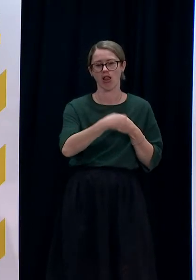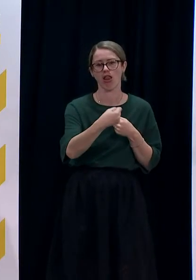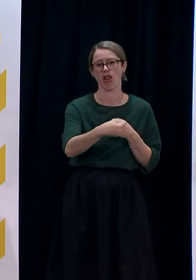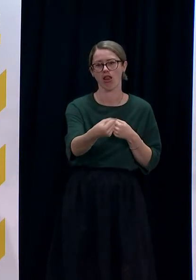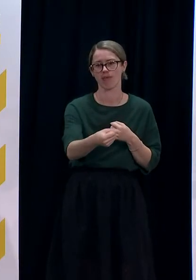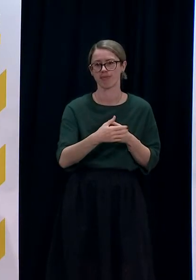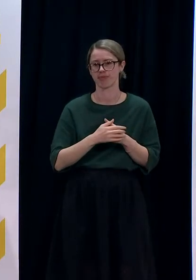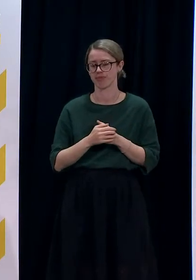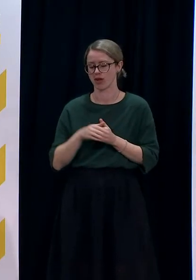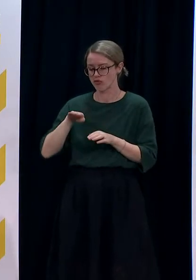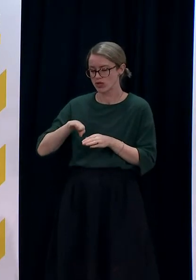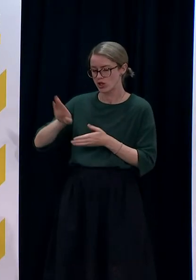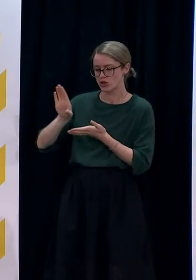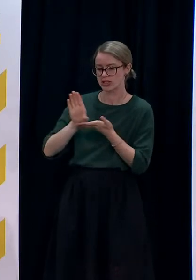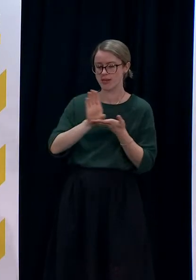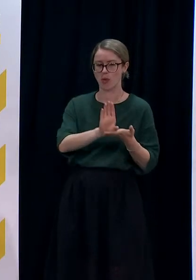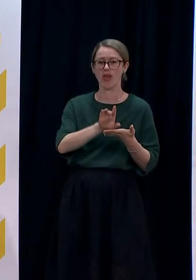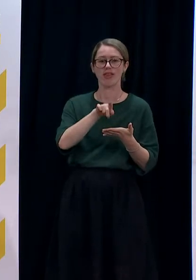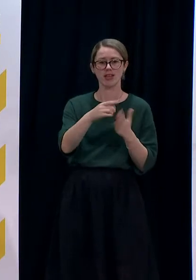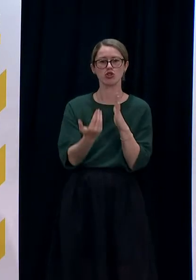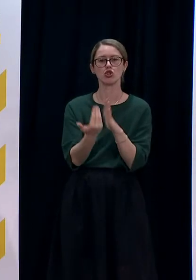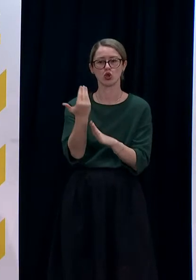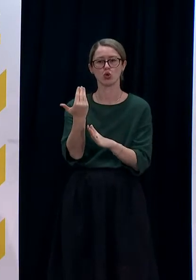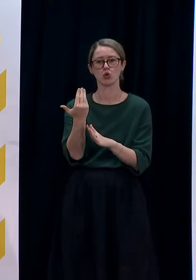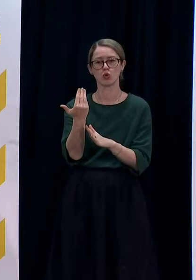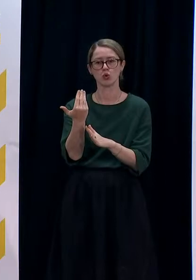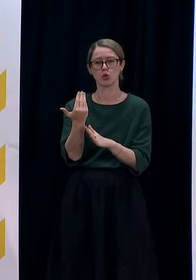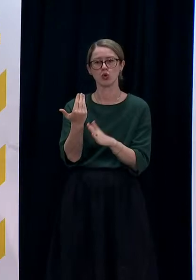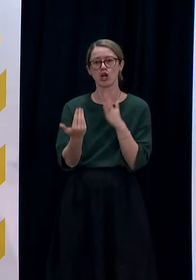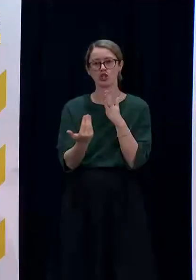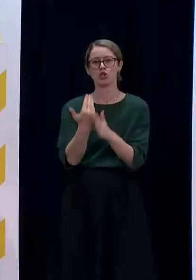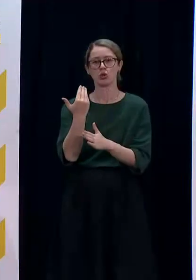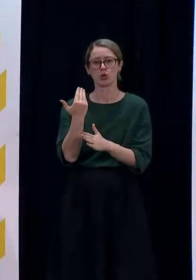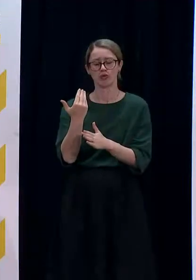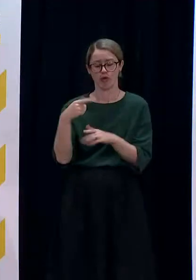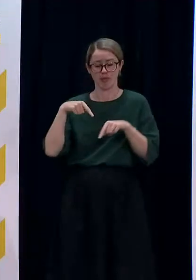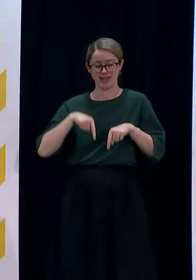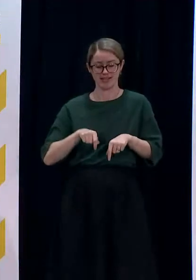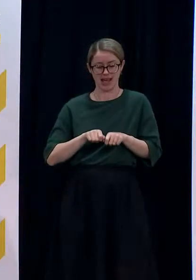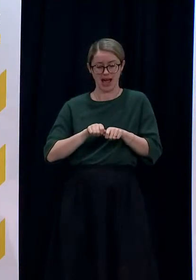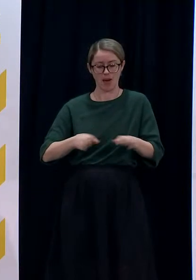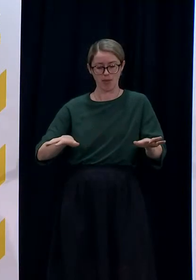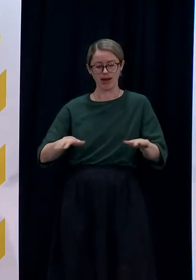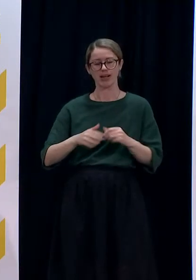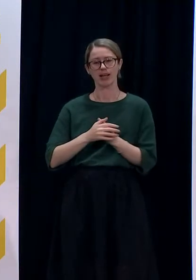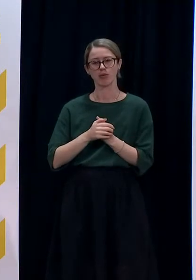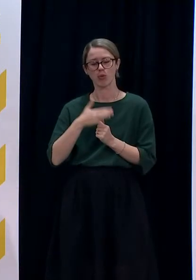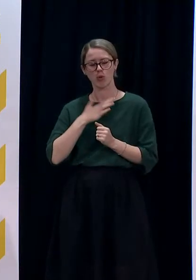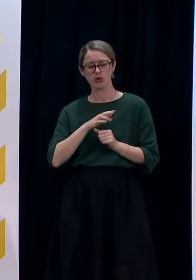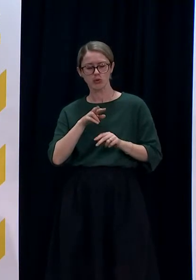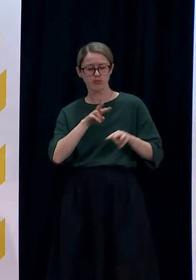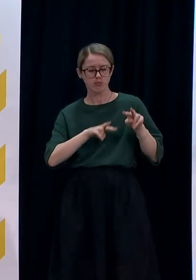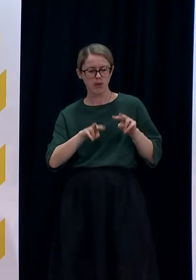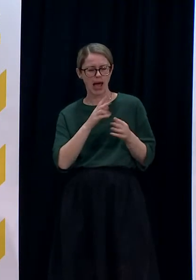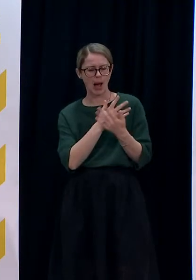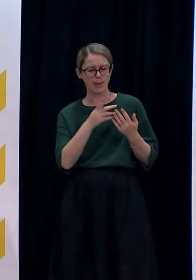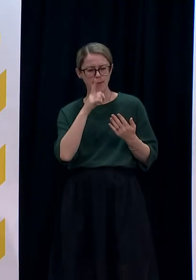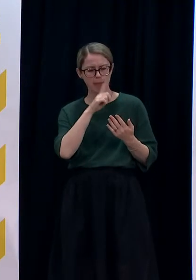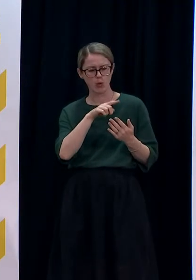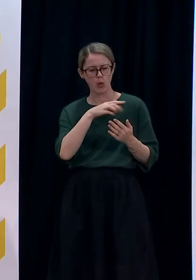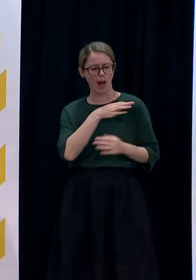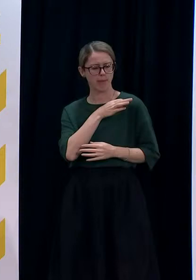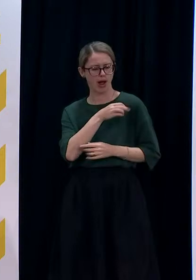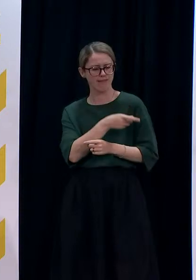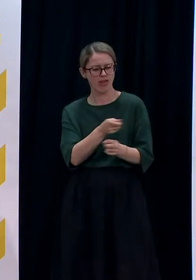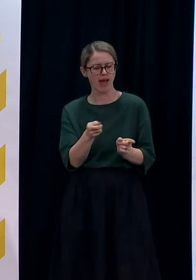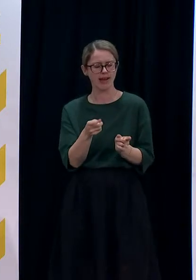The resurgence support payment's a new payment during this particular outbreak, so we obviously want to look at its uptake and look at how